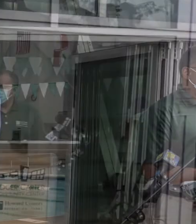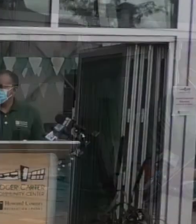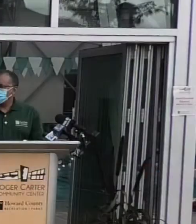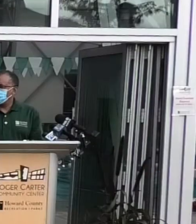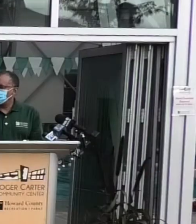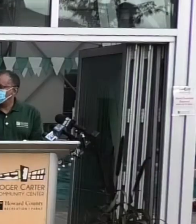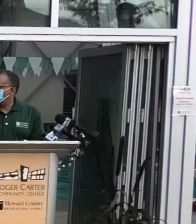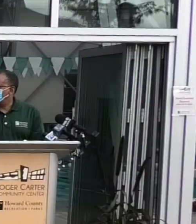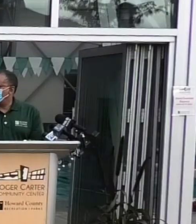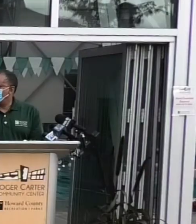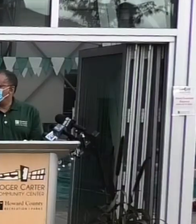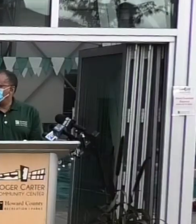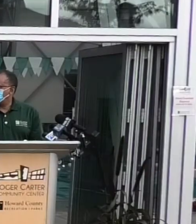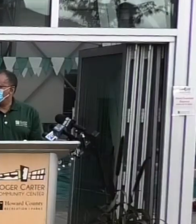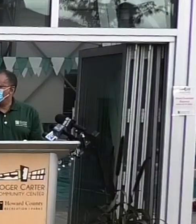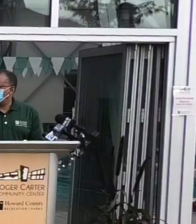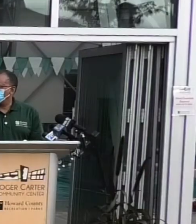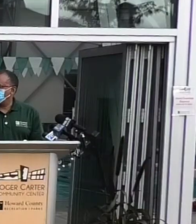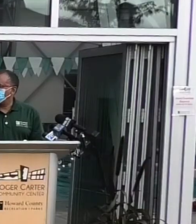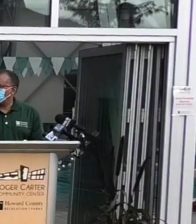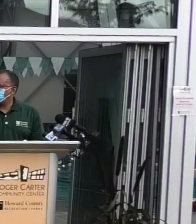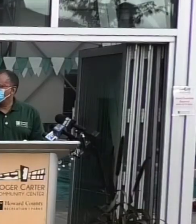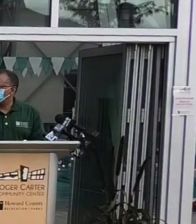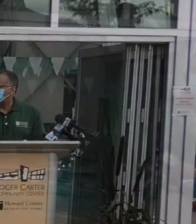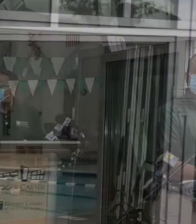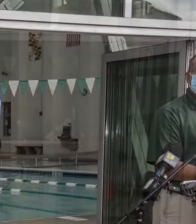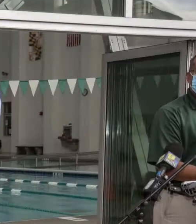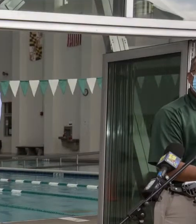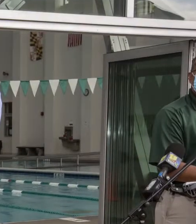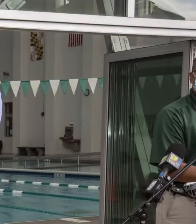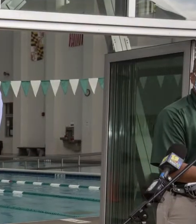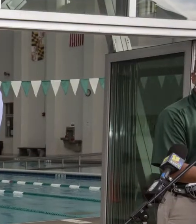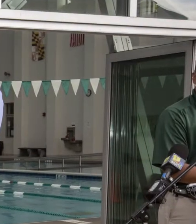Next is Marcellus Barley. He's our facility leader.